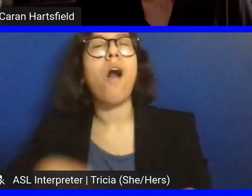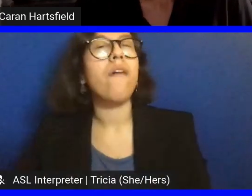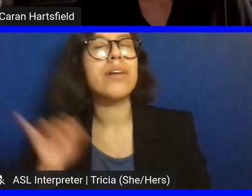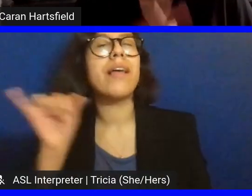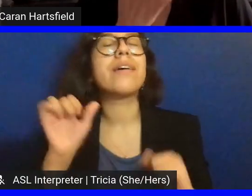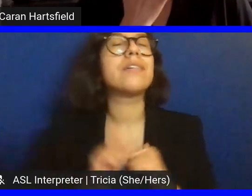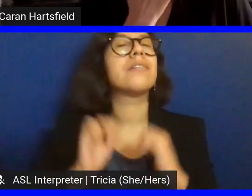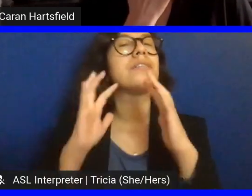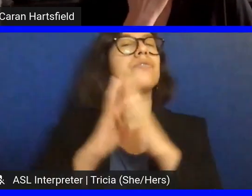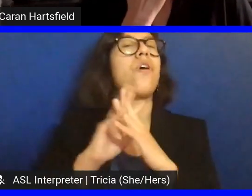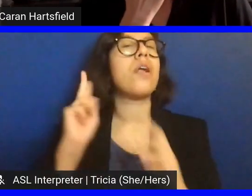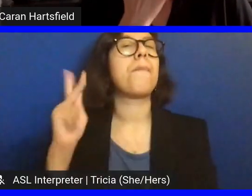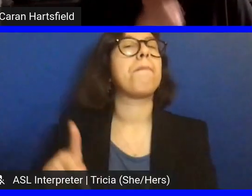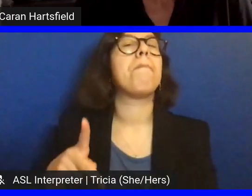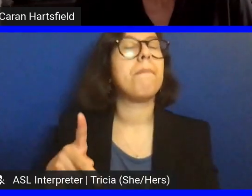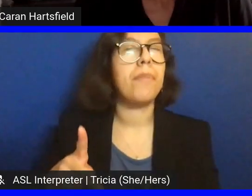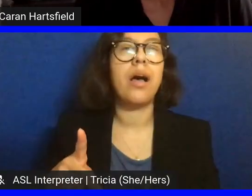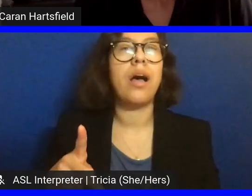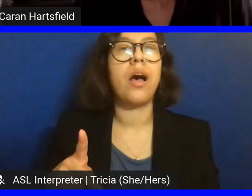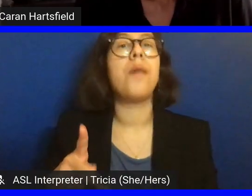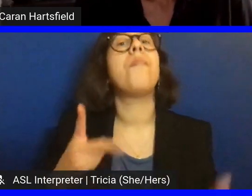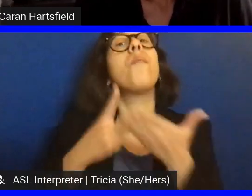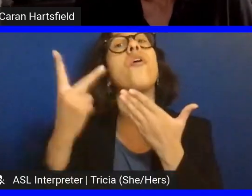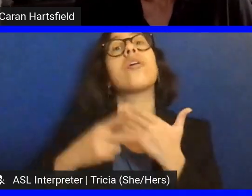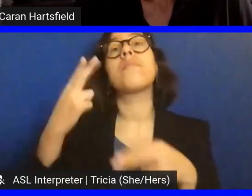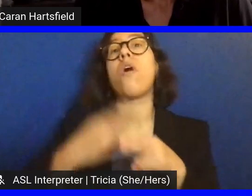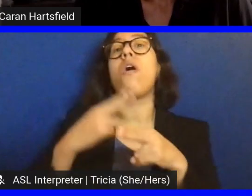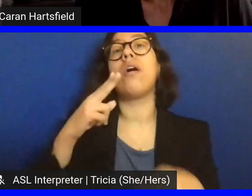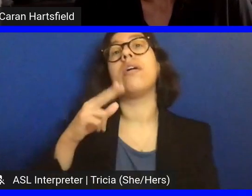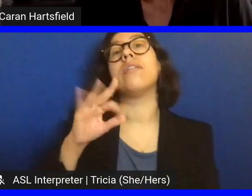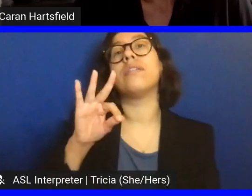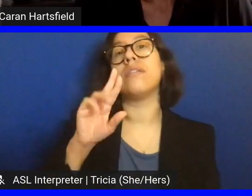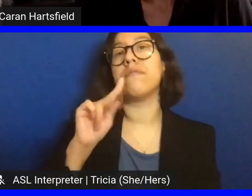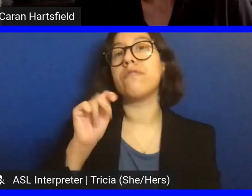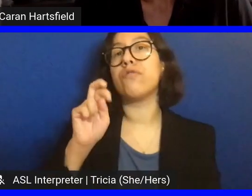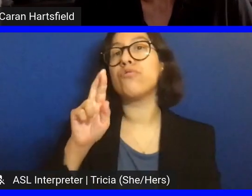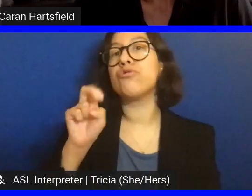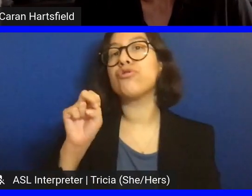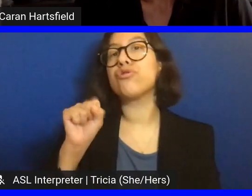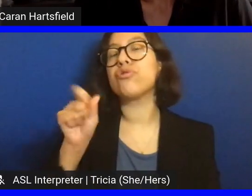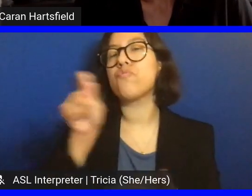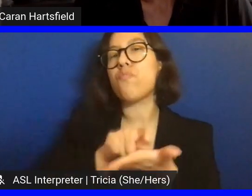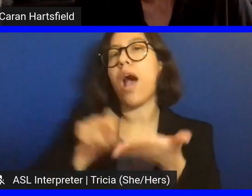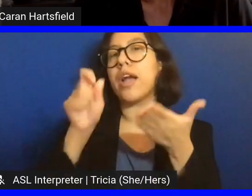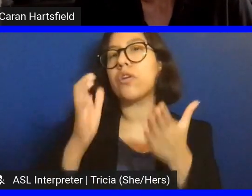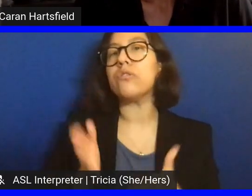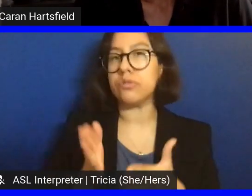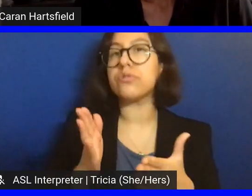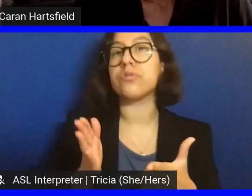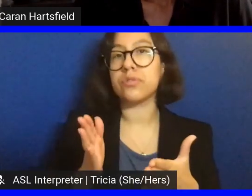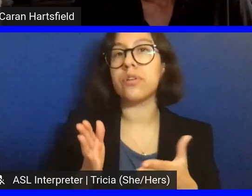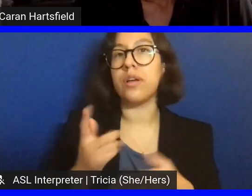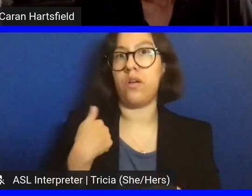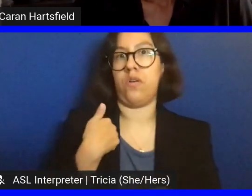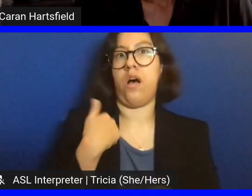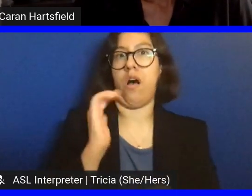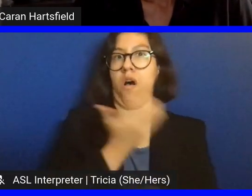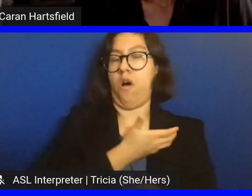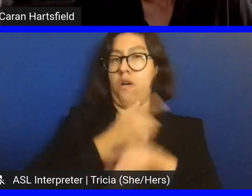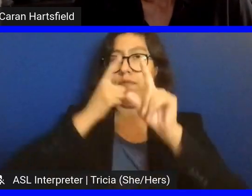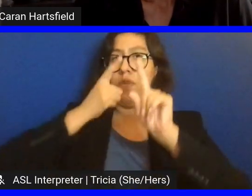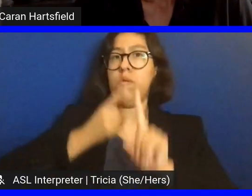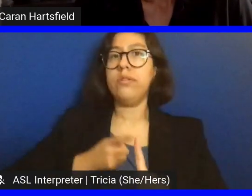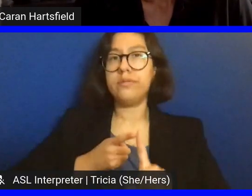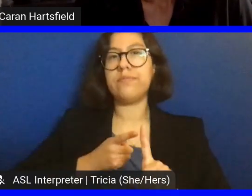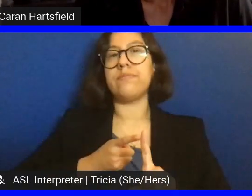right? But there's an initiative called the Futurist Writers Room inside of that group. And one thing that we focus on